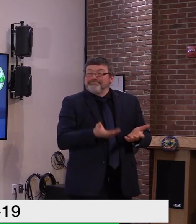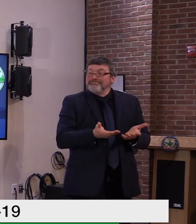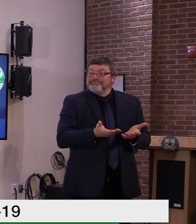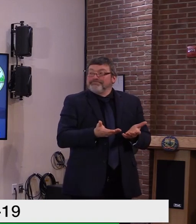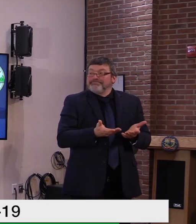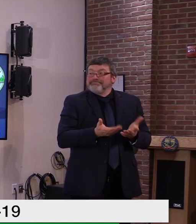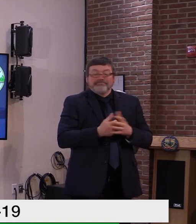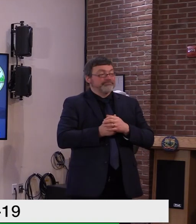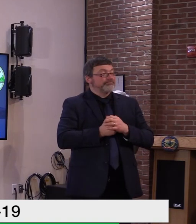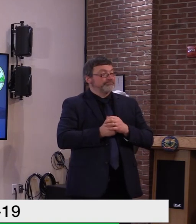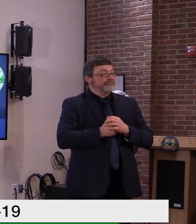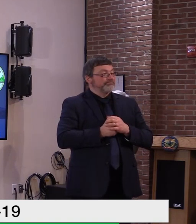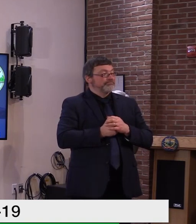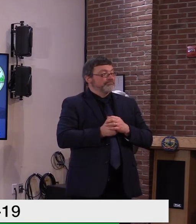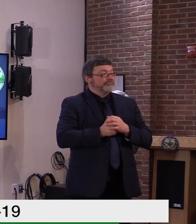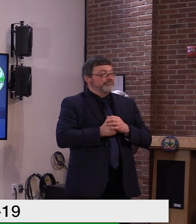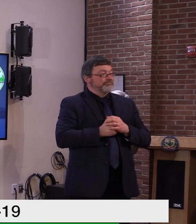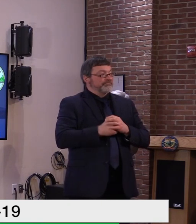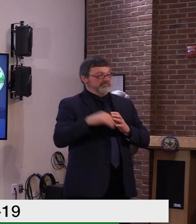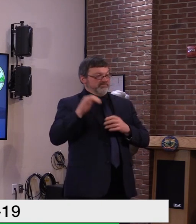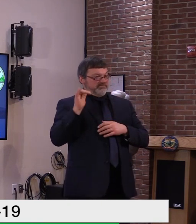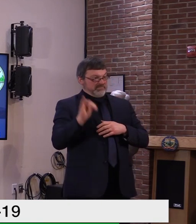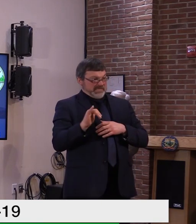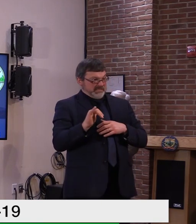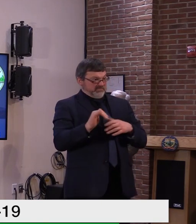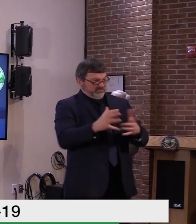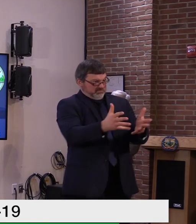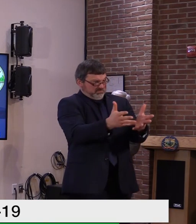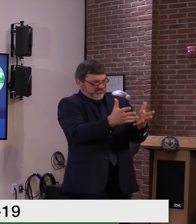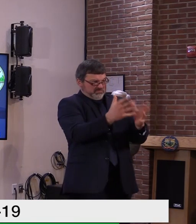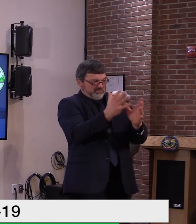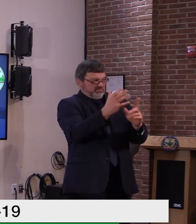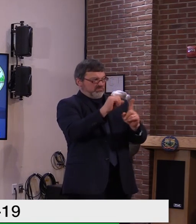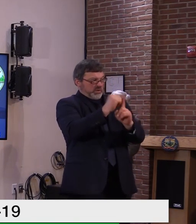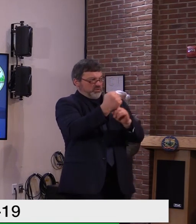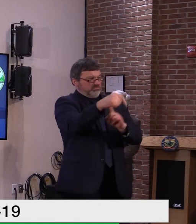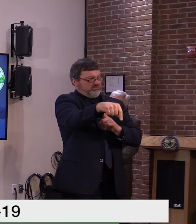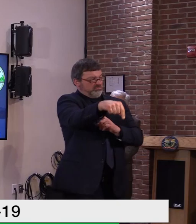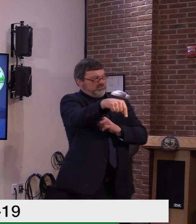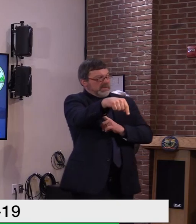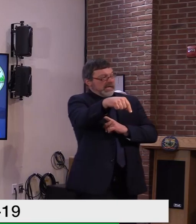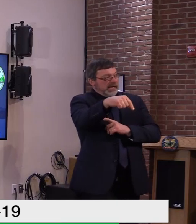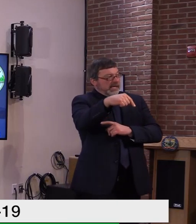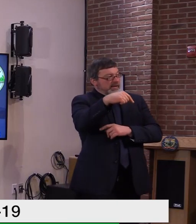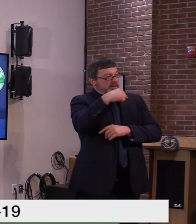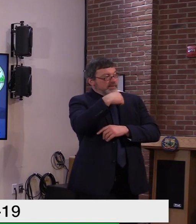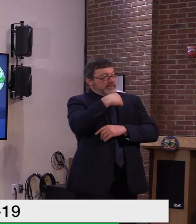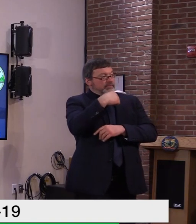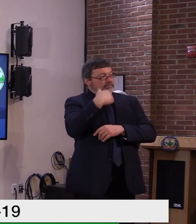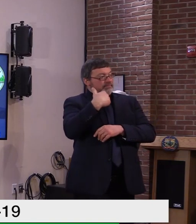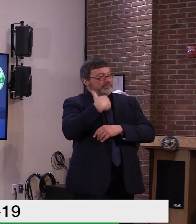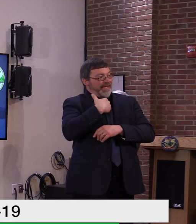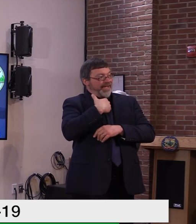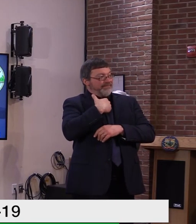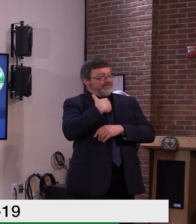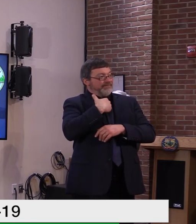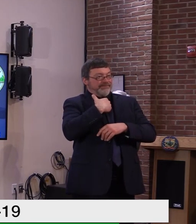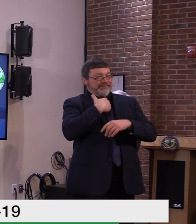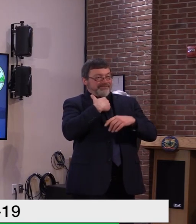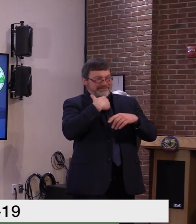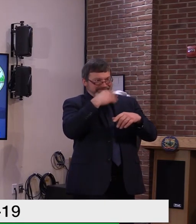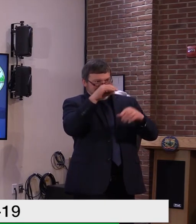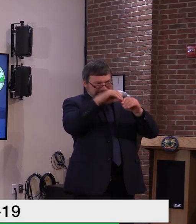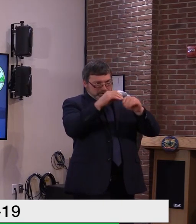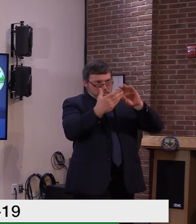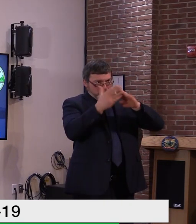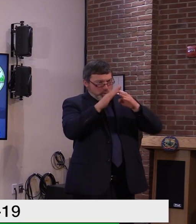see in these kinds of situations, though, is that there are sites throughout the county that we'll find a case in. And if they